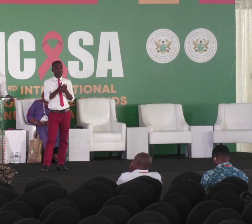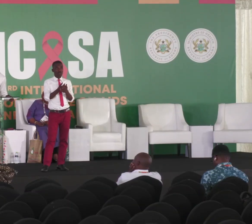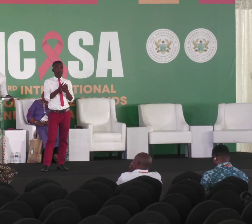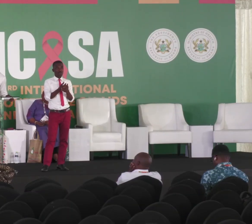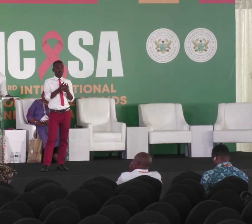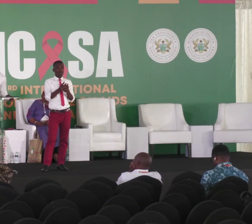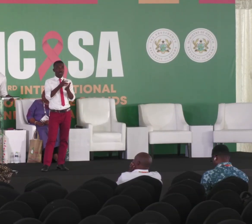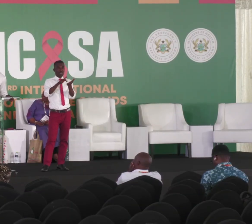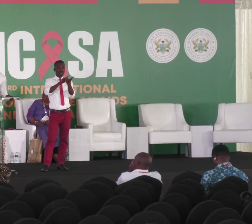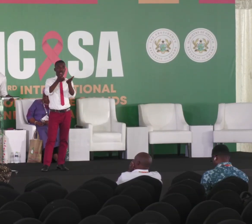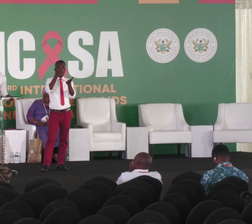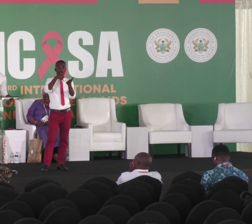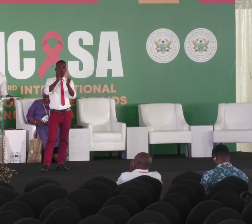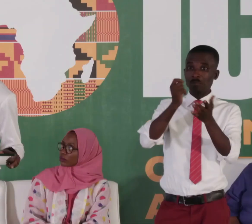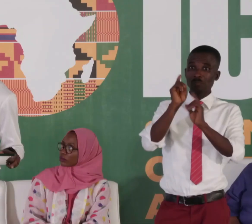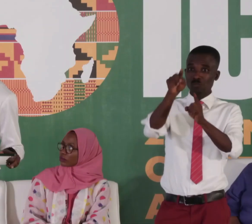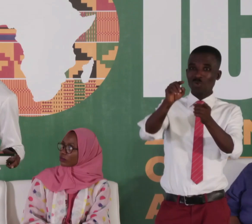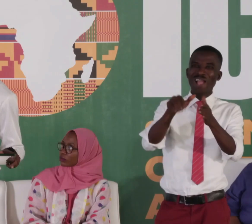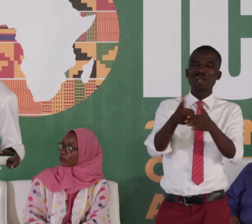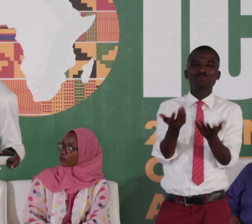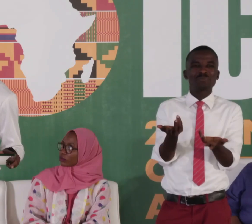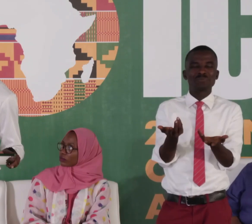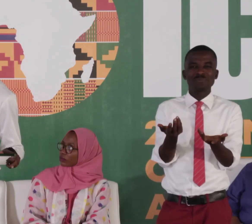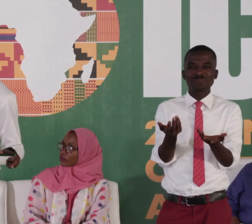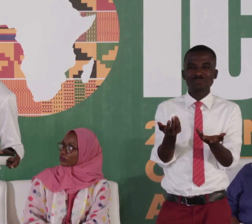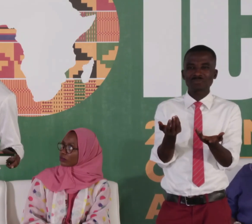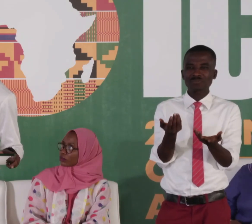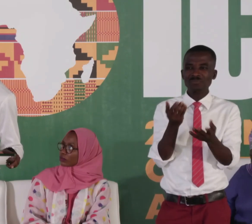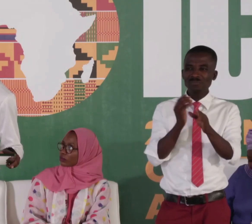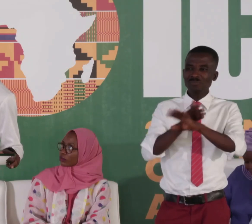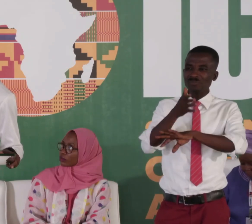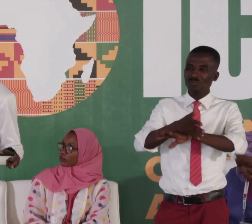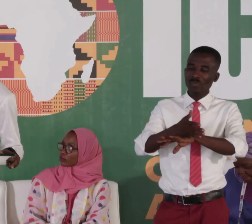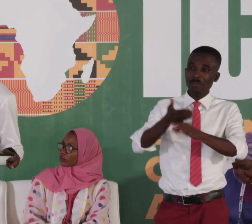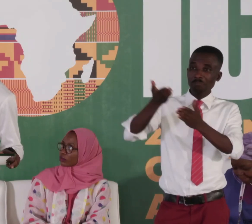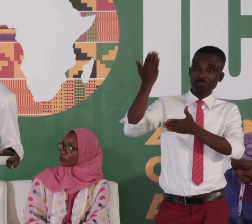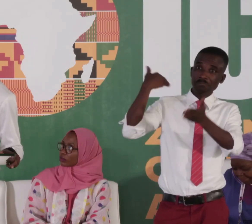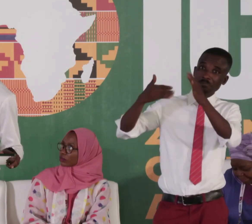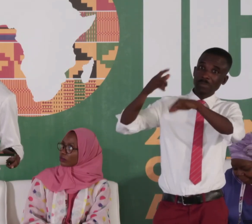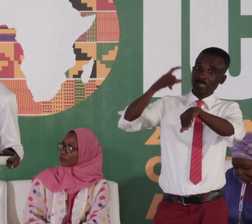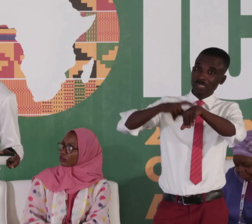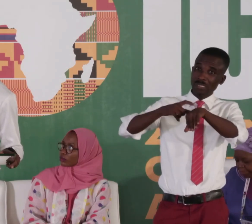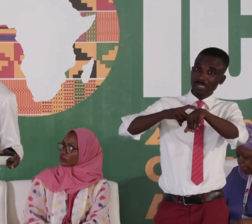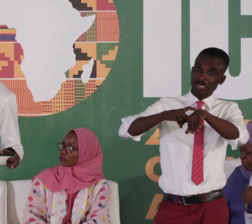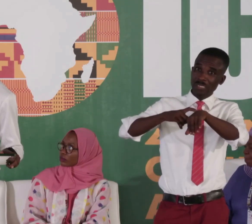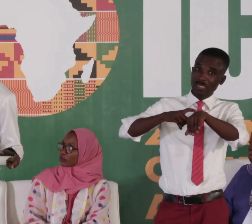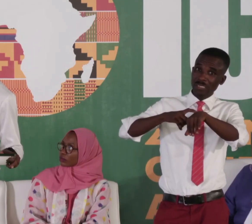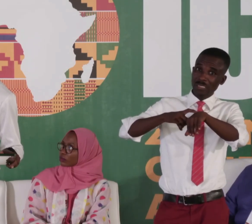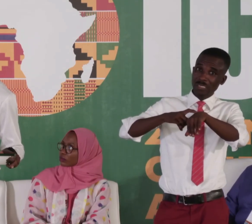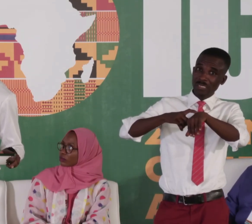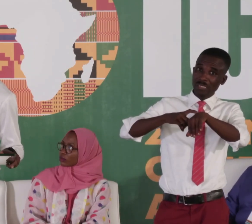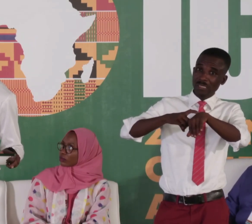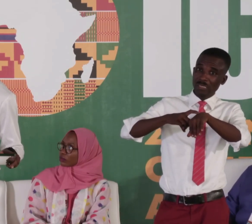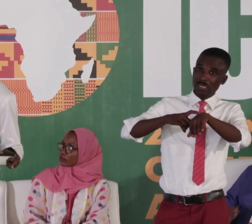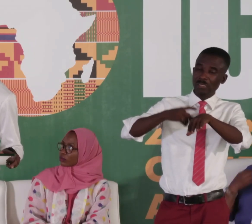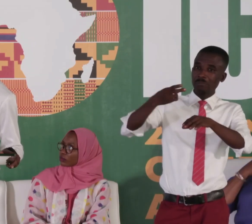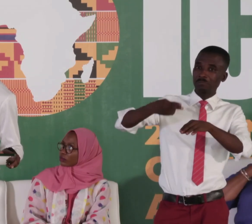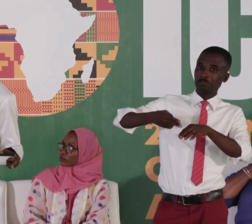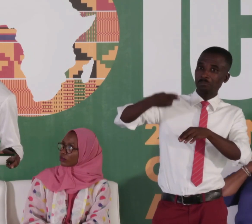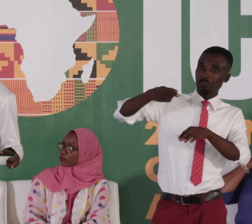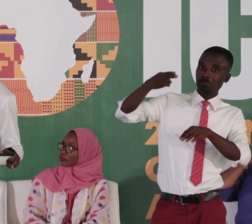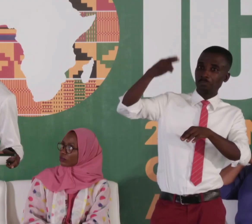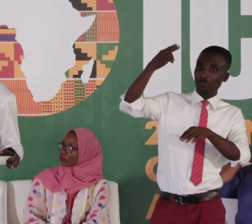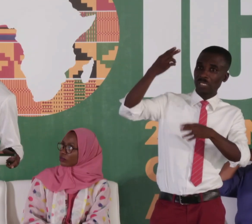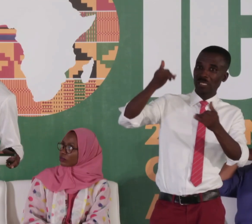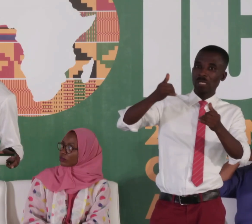ART attendance, we see that from 2020 to 2021, that's the pre-conflict years, it was rising. But then